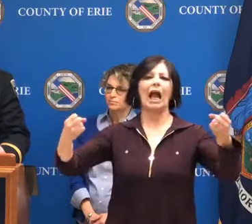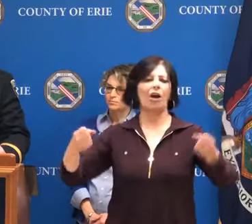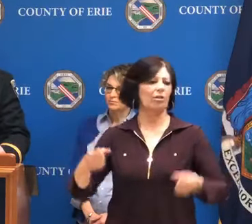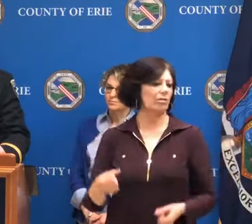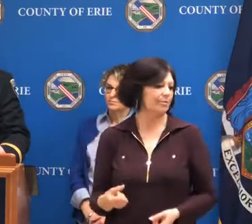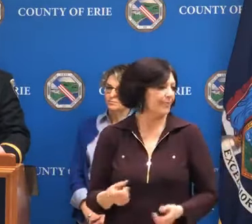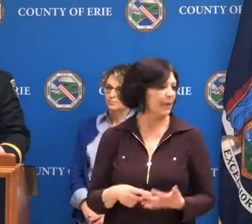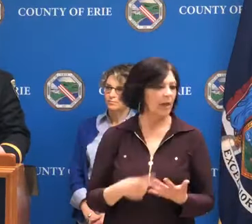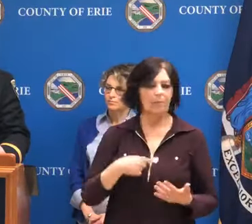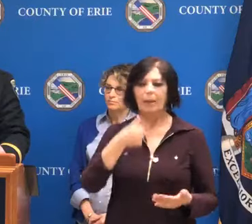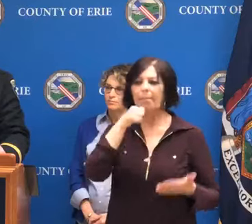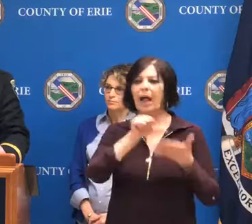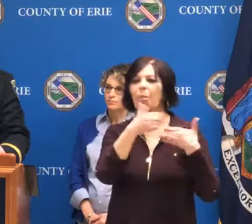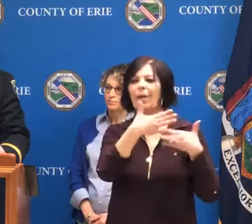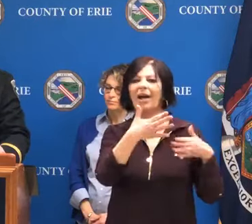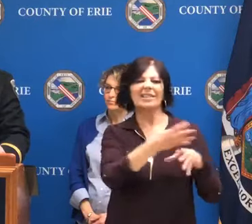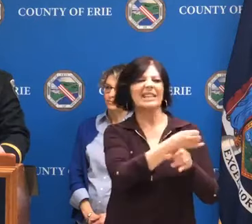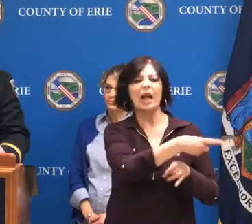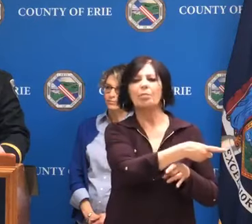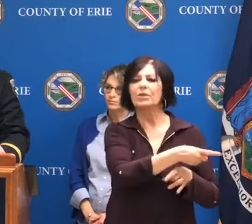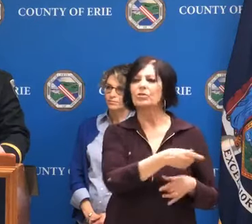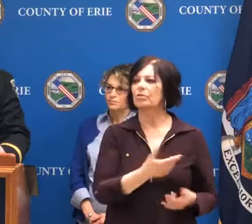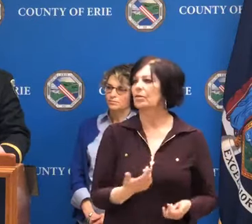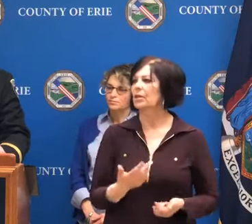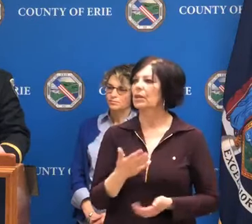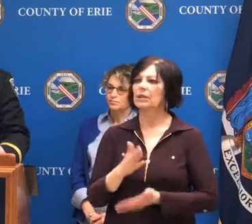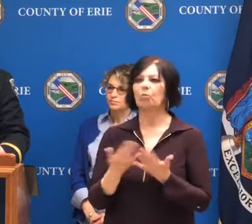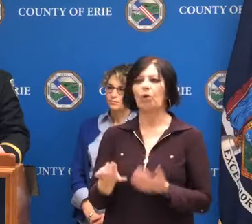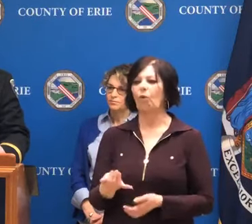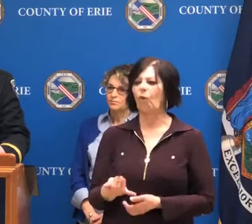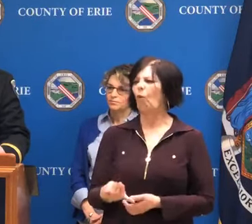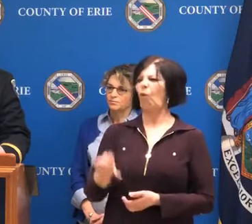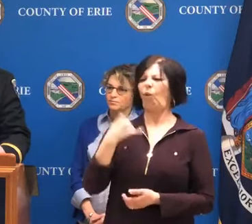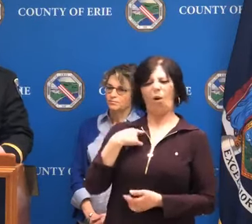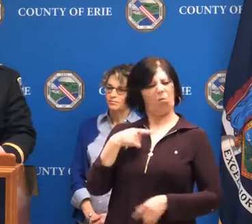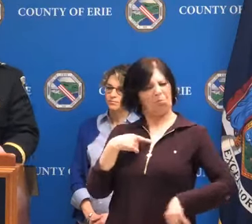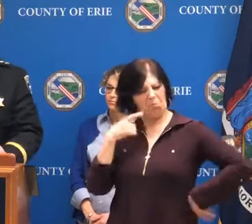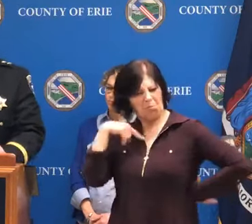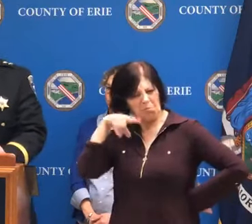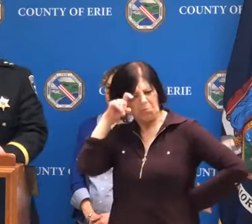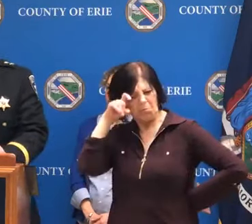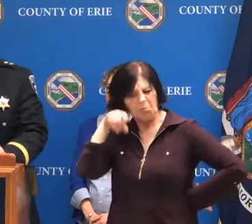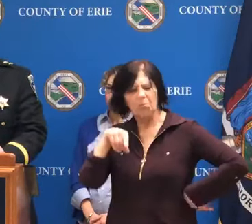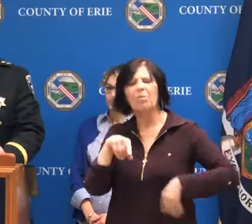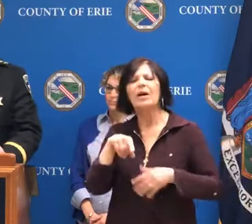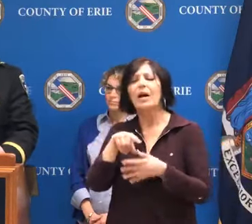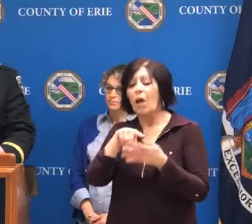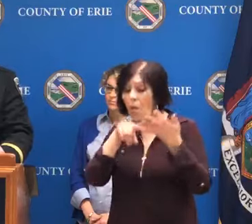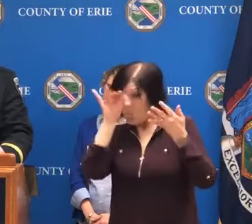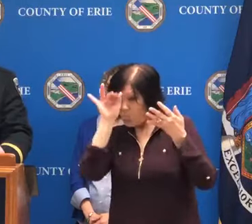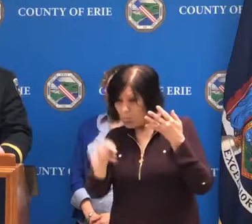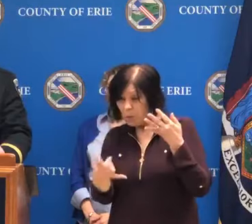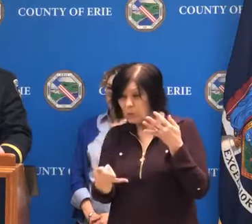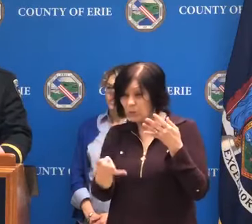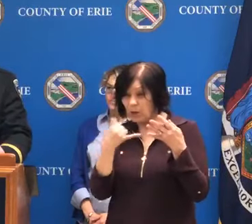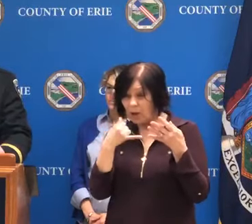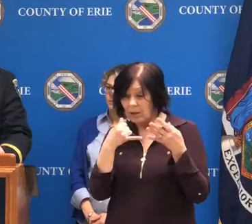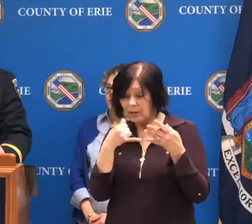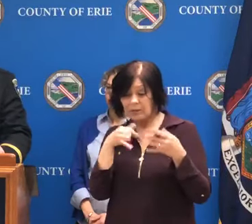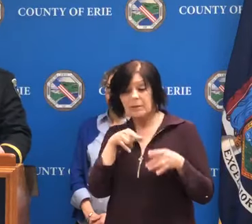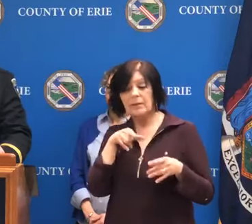mailbox was damaged, you received a phone call from a suspicious phone call for somebody looking for your credit card information, the